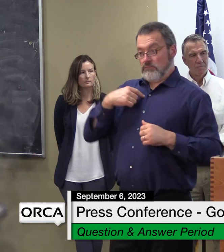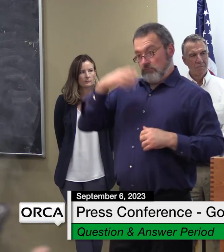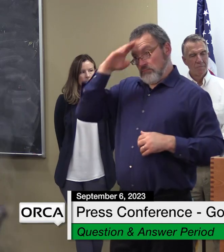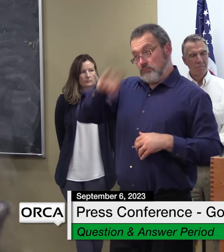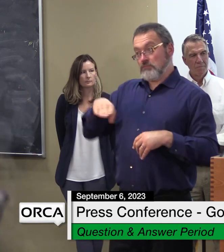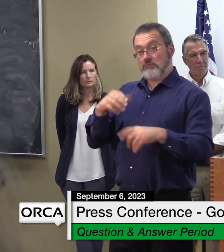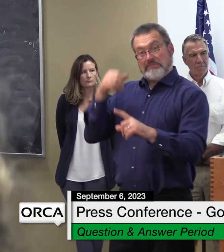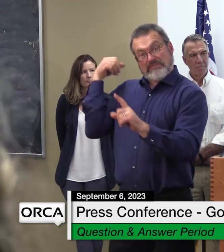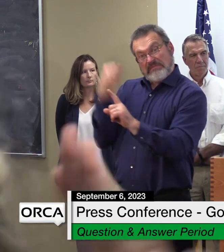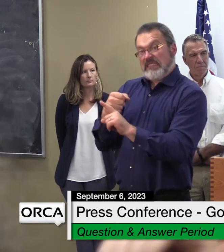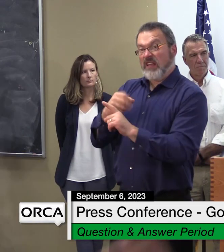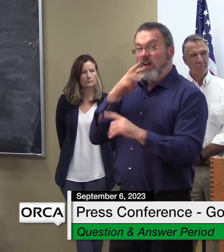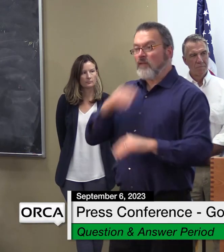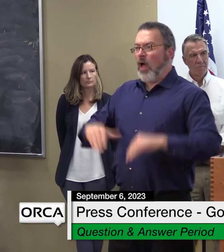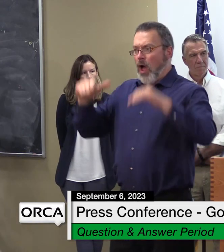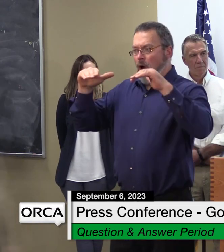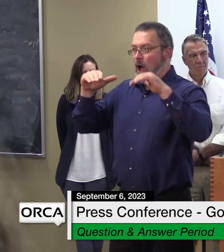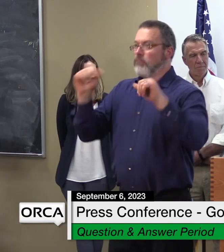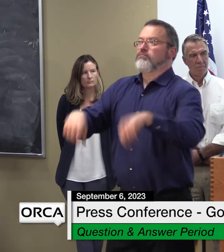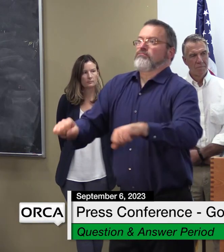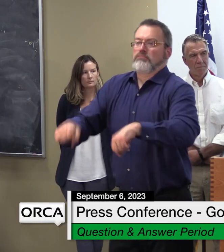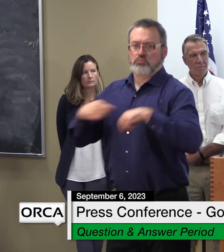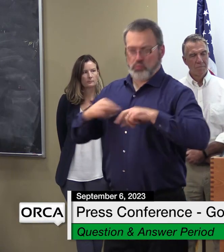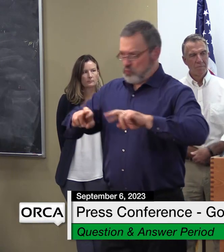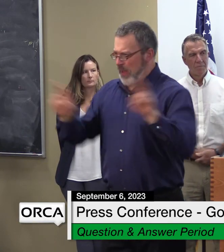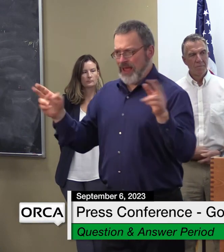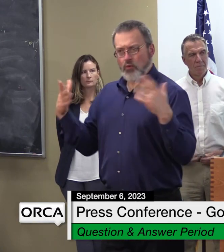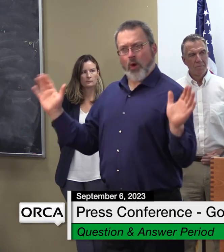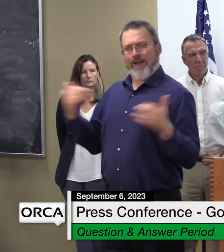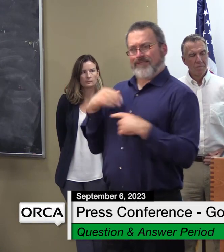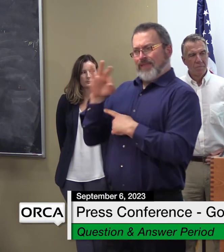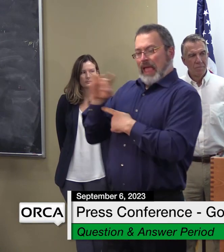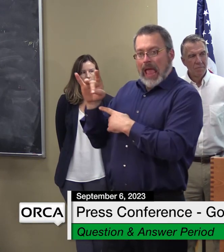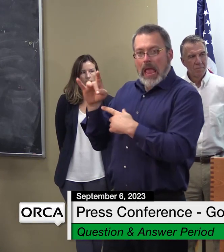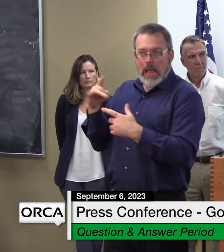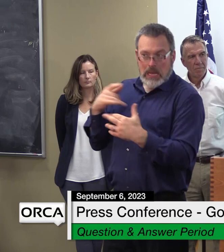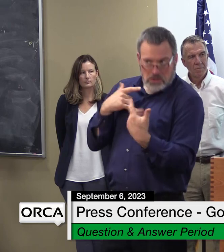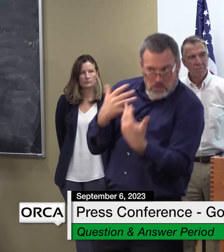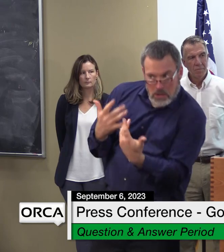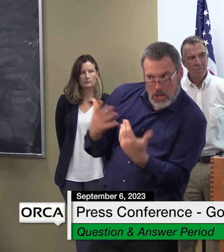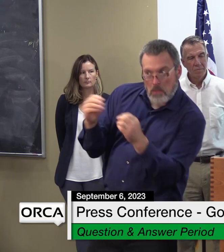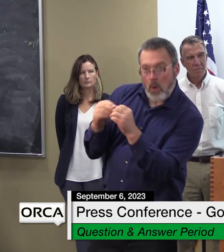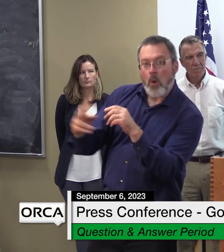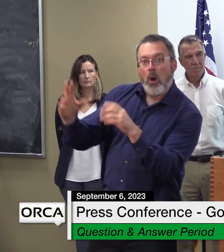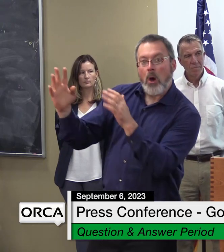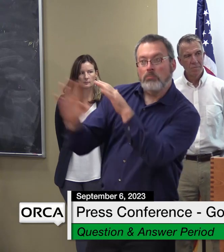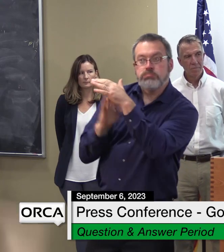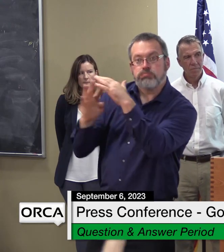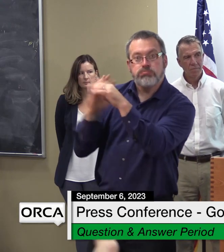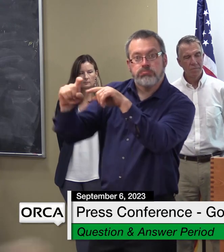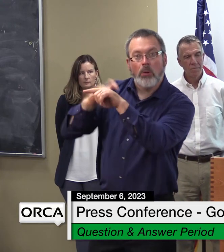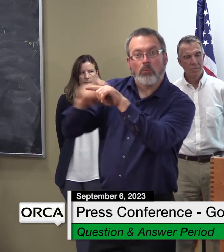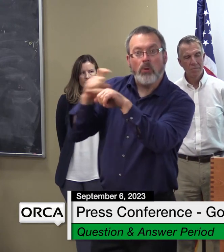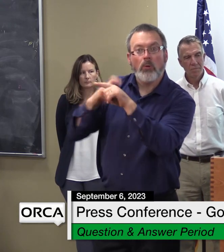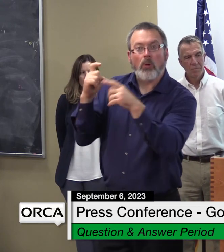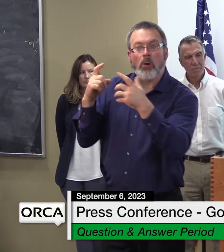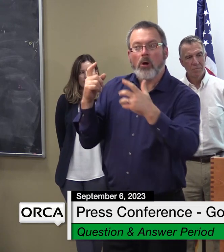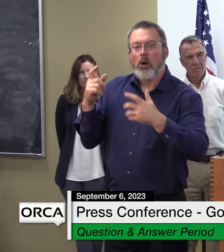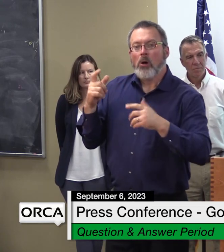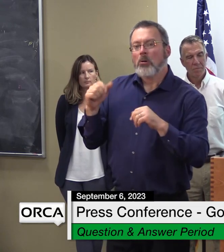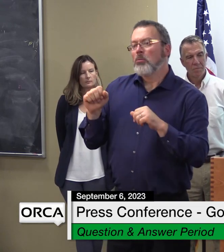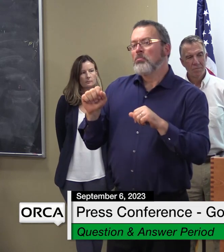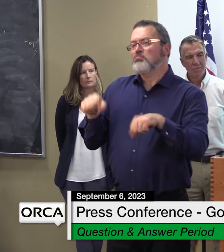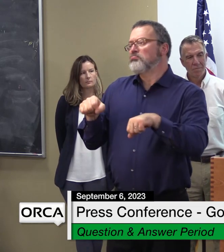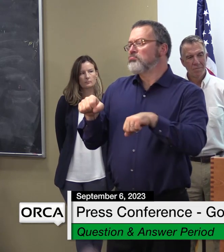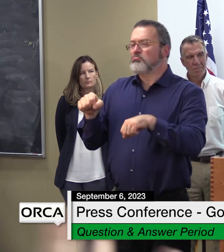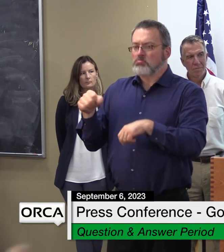we kind of gathered resources that would be helpful. At this time, we've seen a few callers expressing things with concerns of the